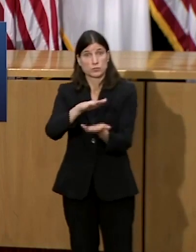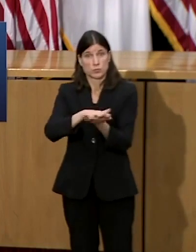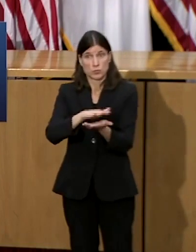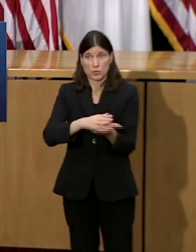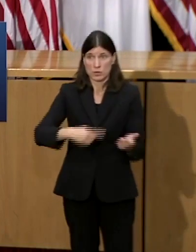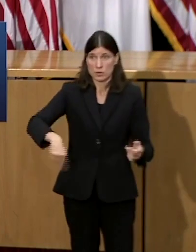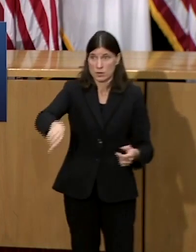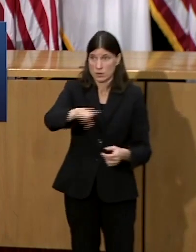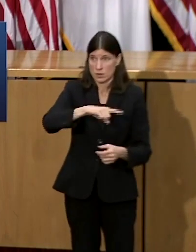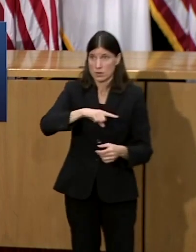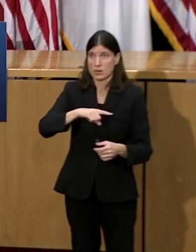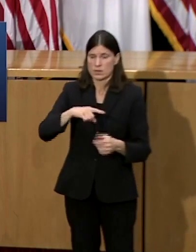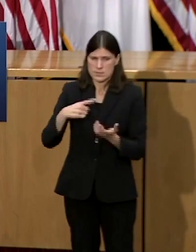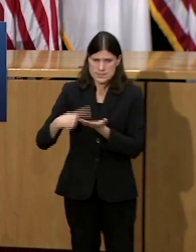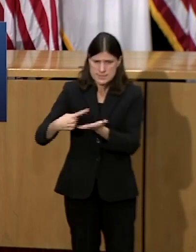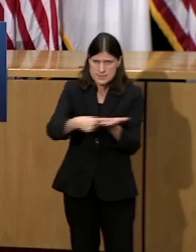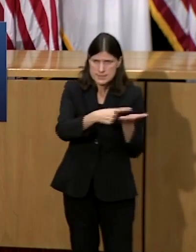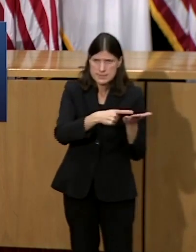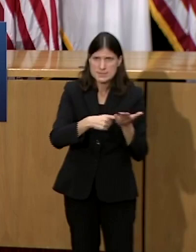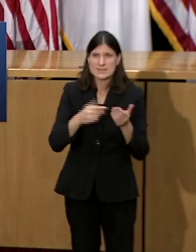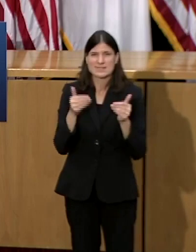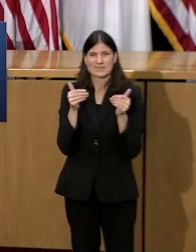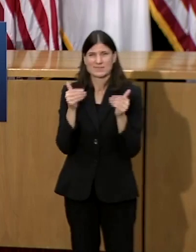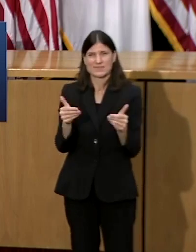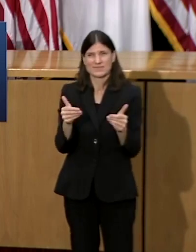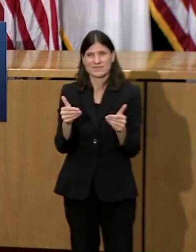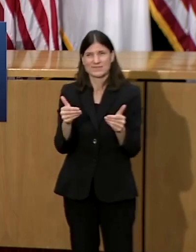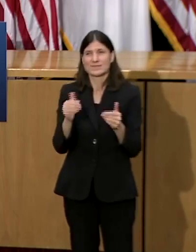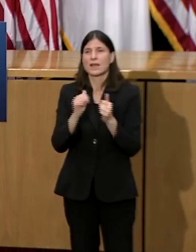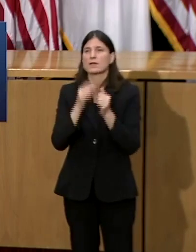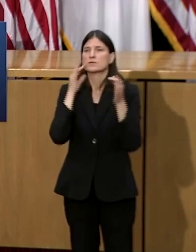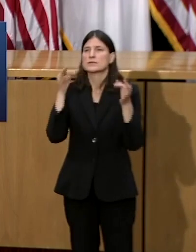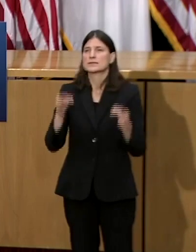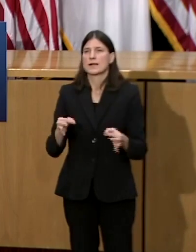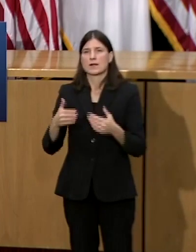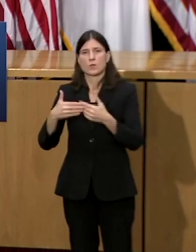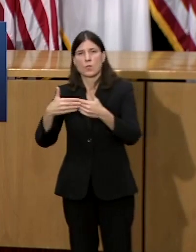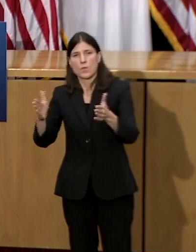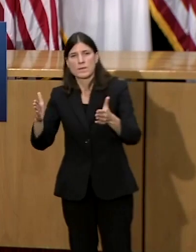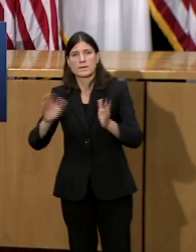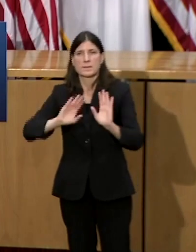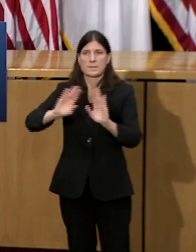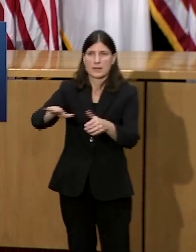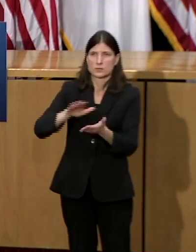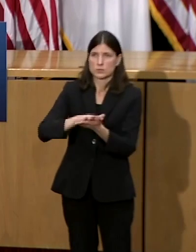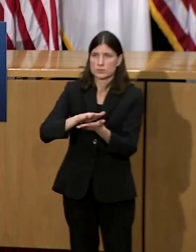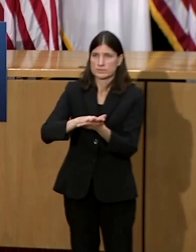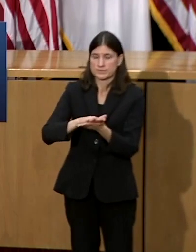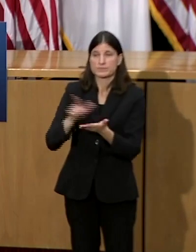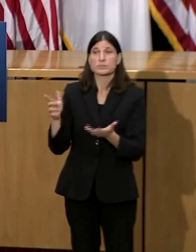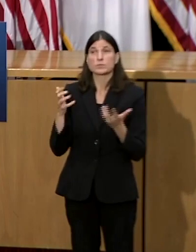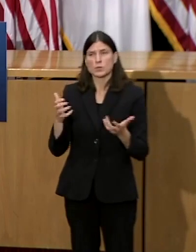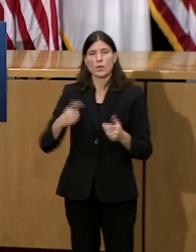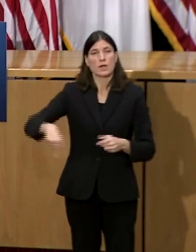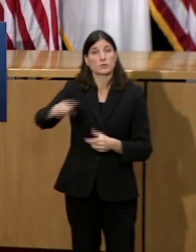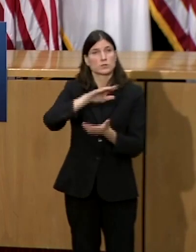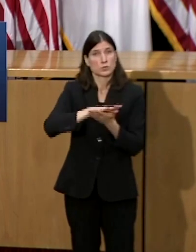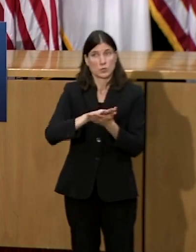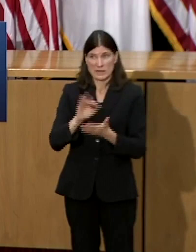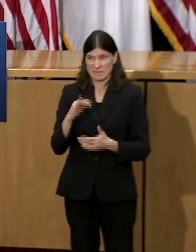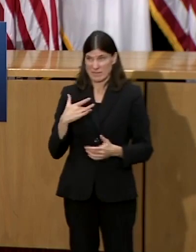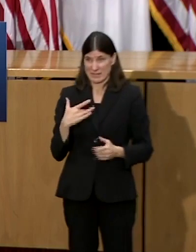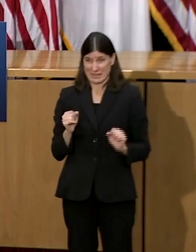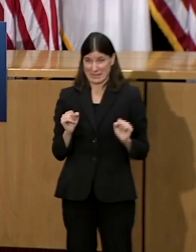theory, drop people down to hybrid or keep them in hybrid. But to the greatest extent possible, we want to get as many kids back in school as we can. In a